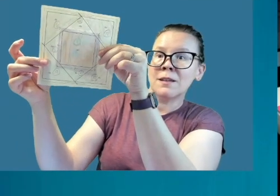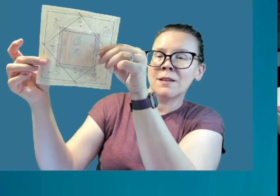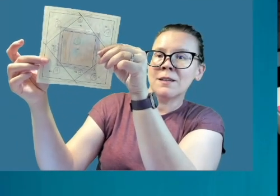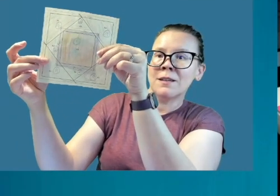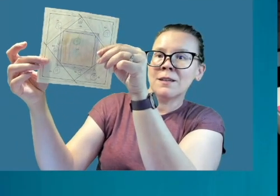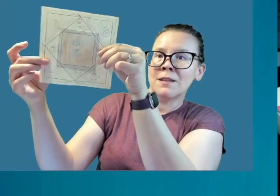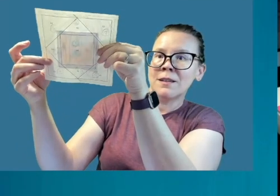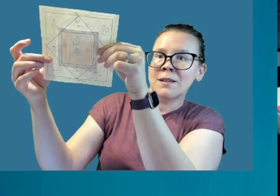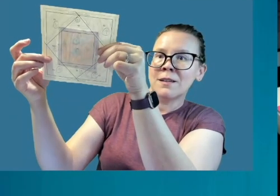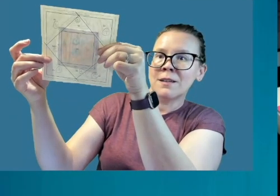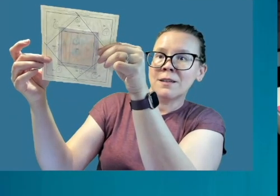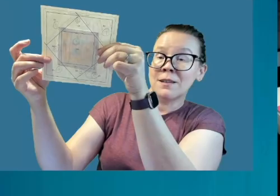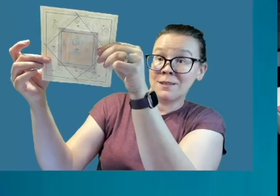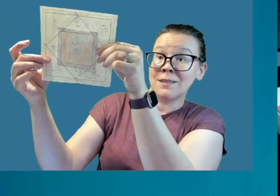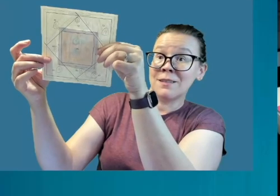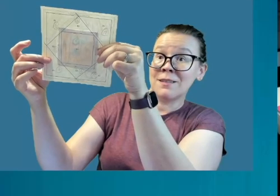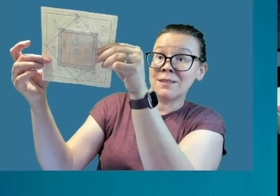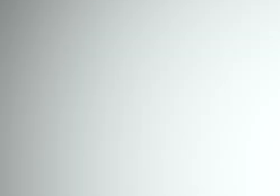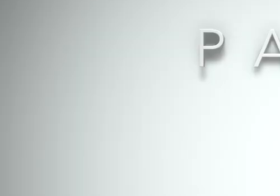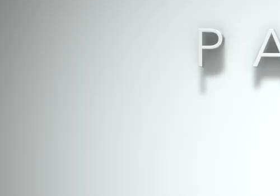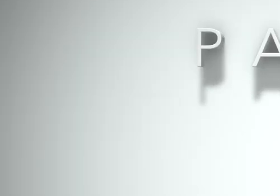lines. So this is a good spot for my block.